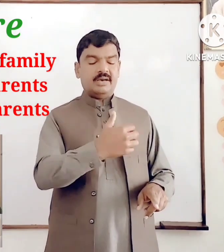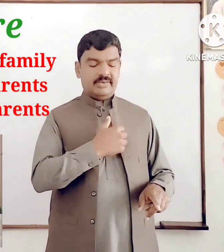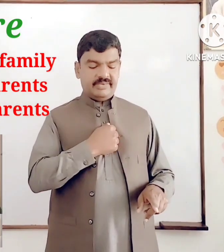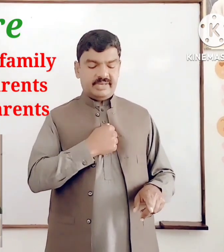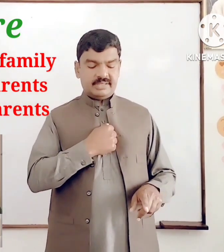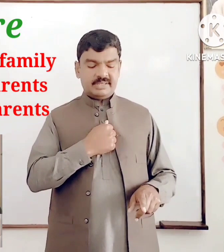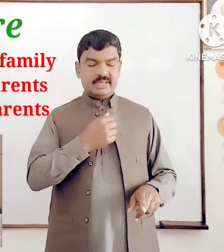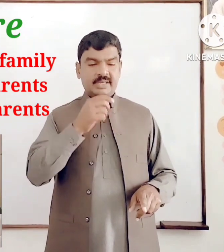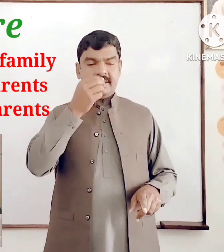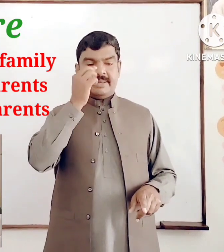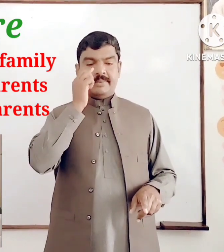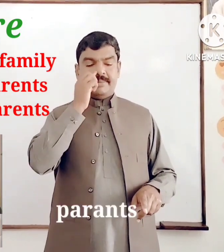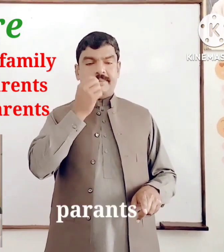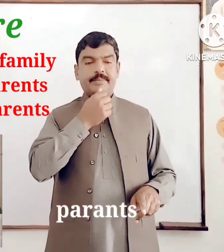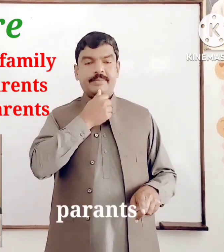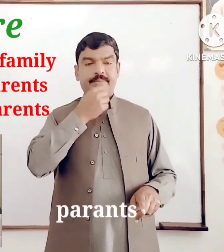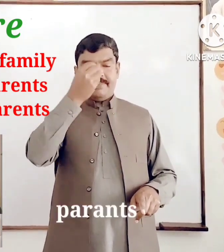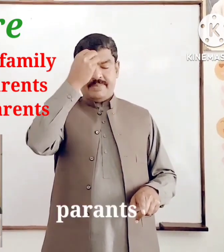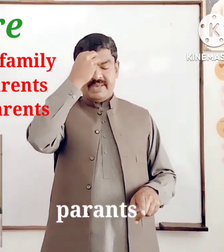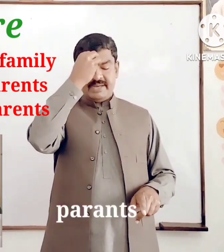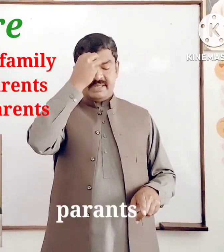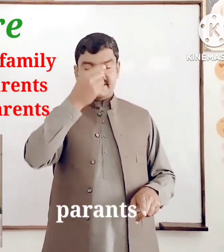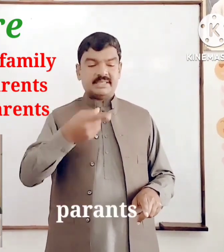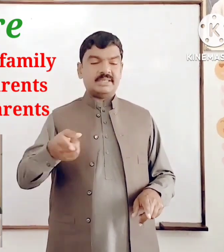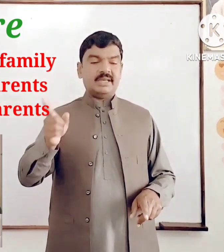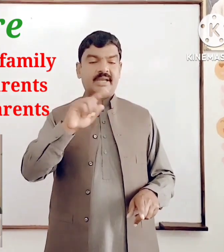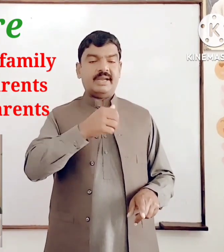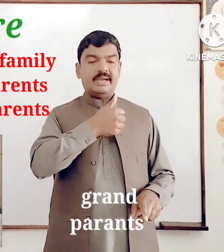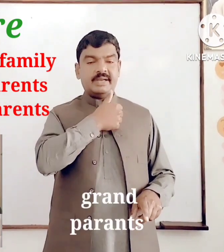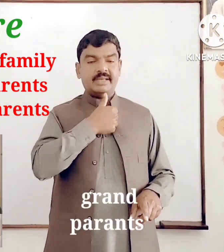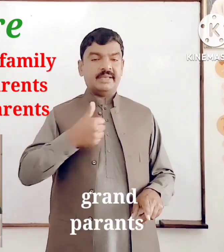with our parents and